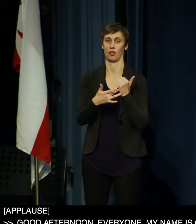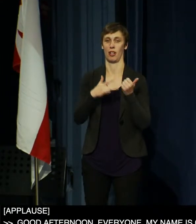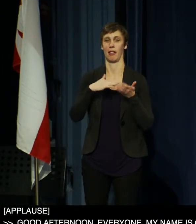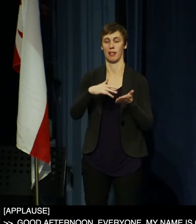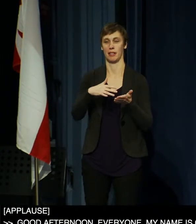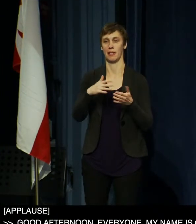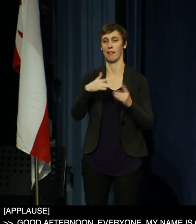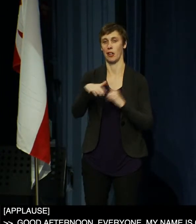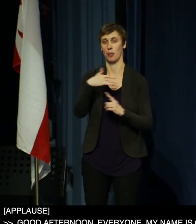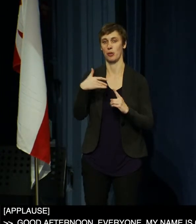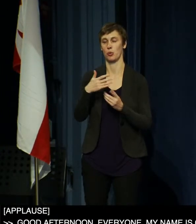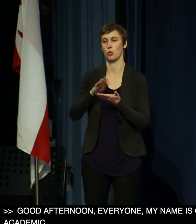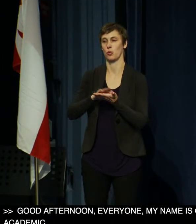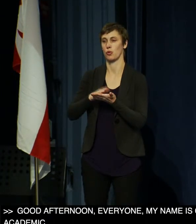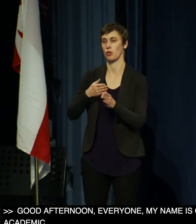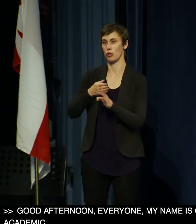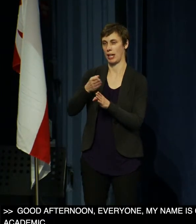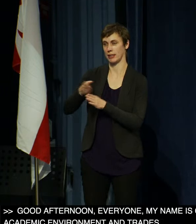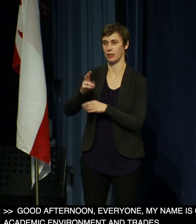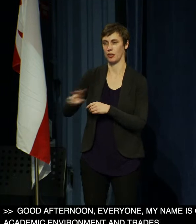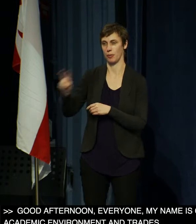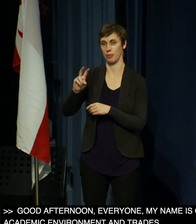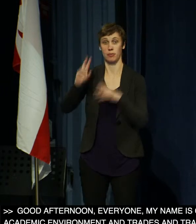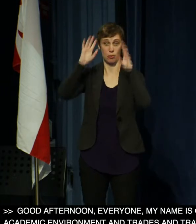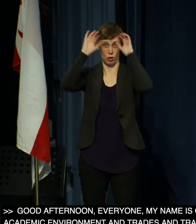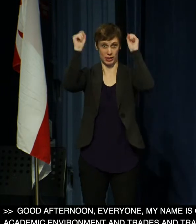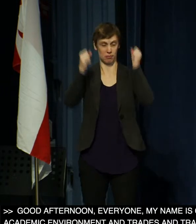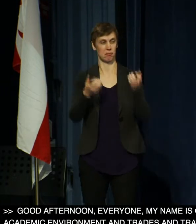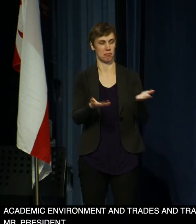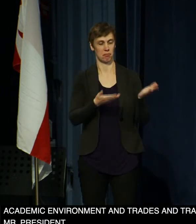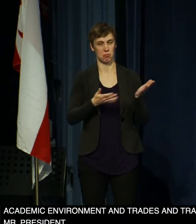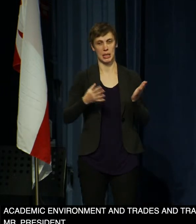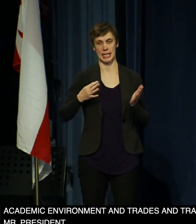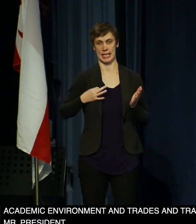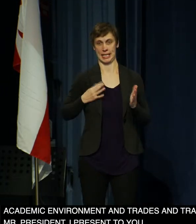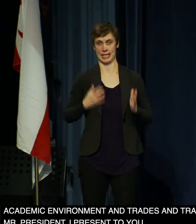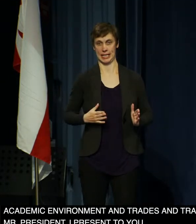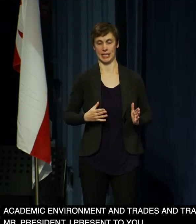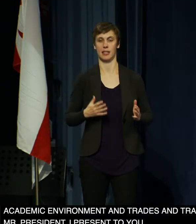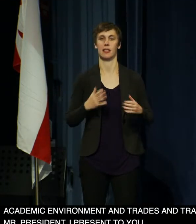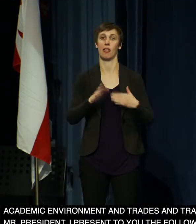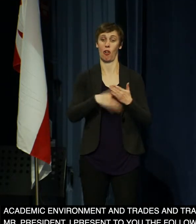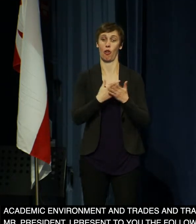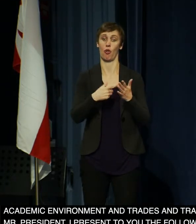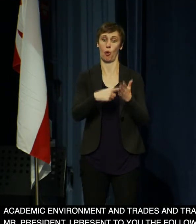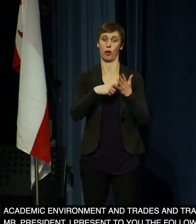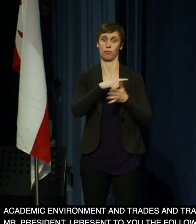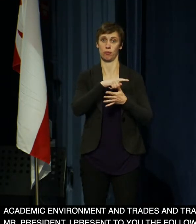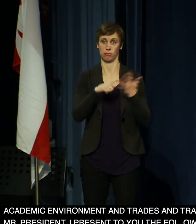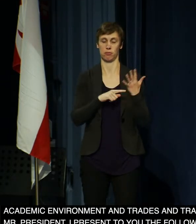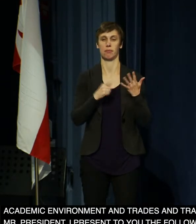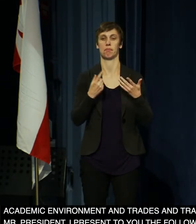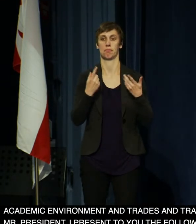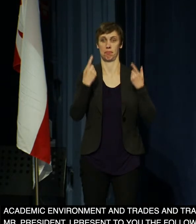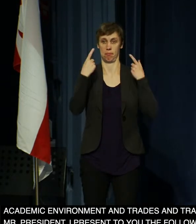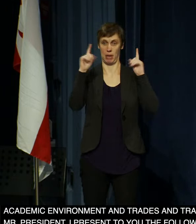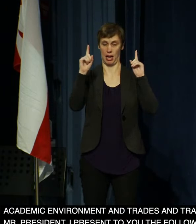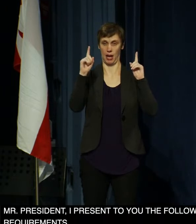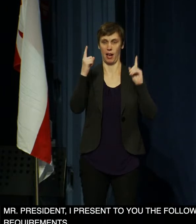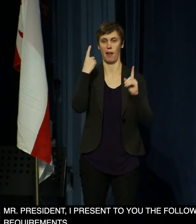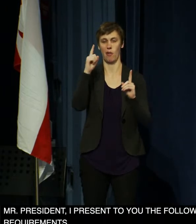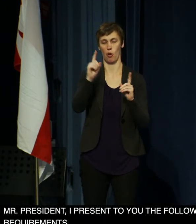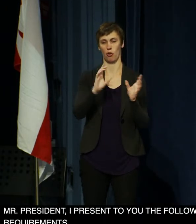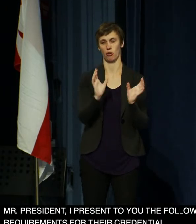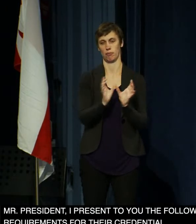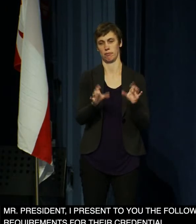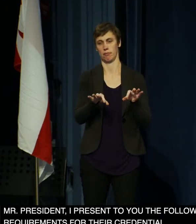Transportation. Mr. President, I present to you the following candidates who have completed all the requirements for their credentials in the School of Technology and